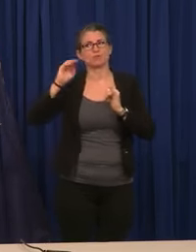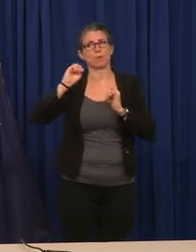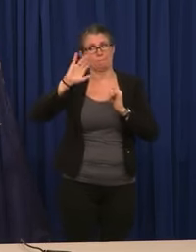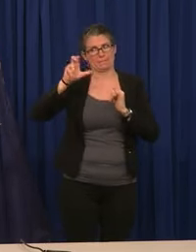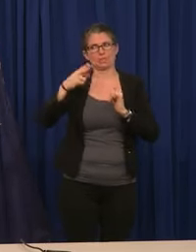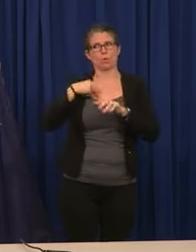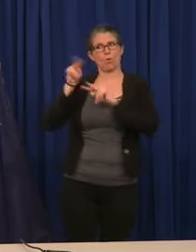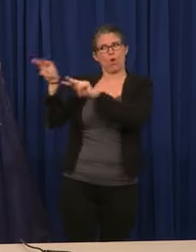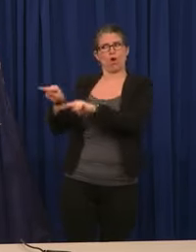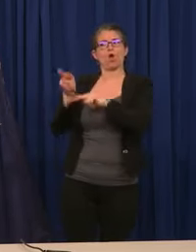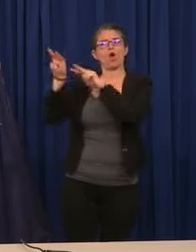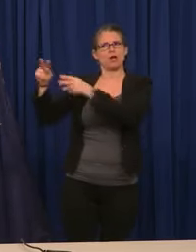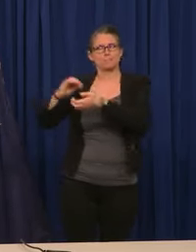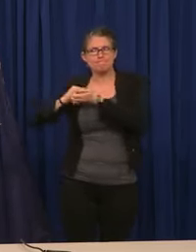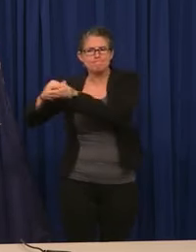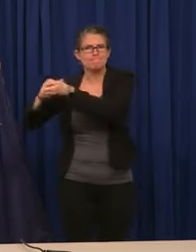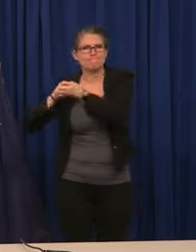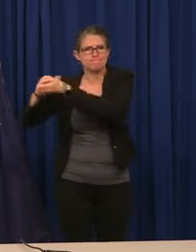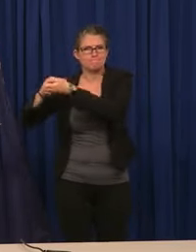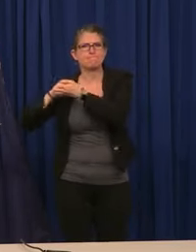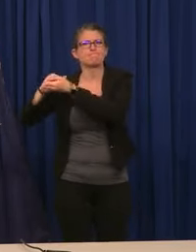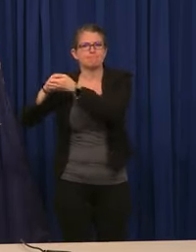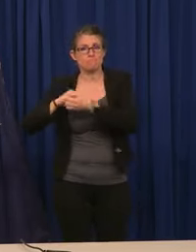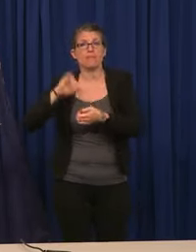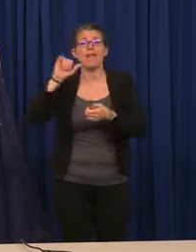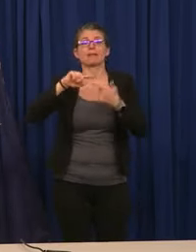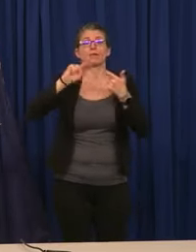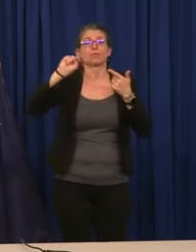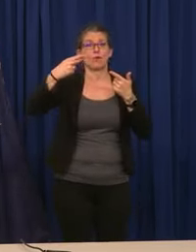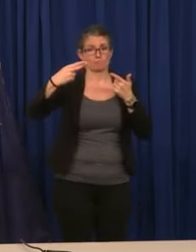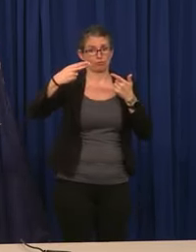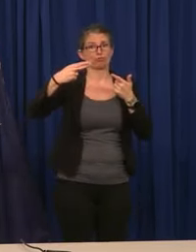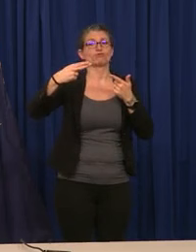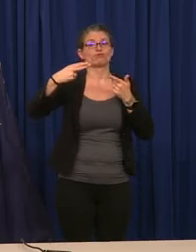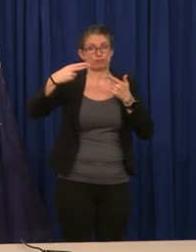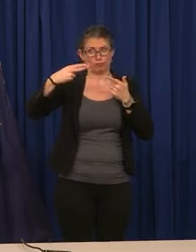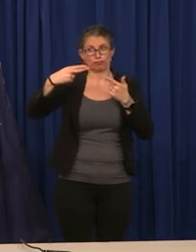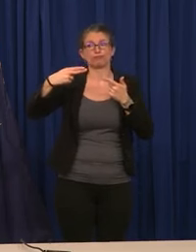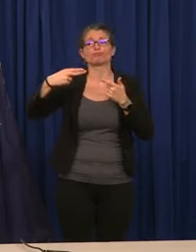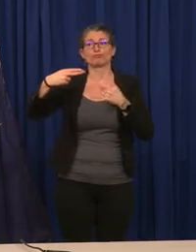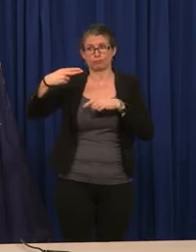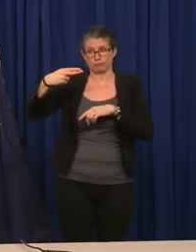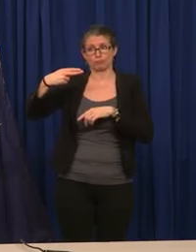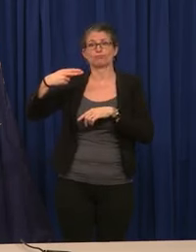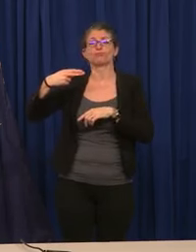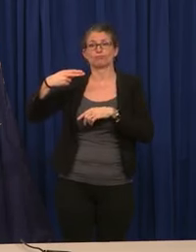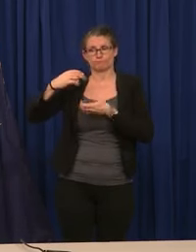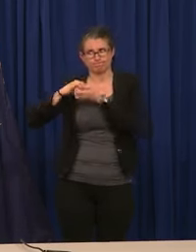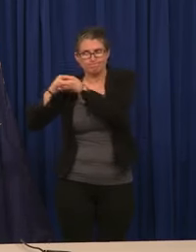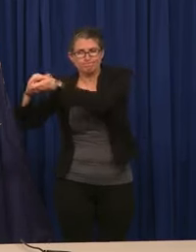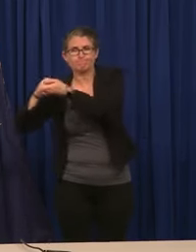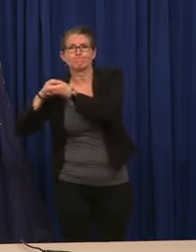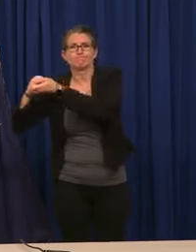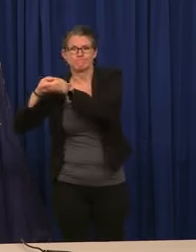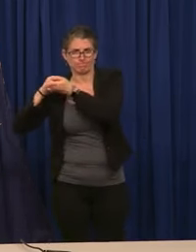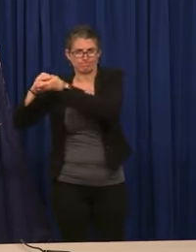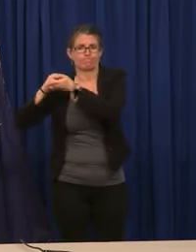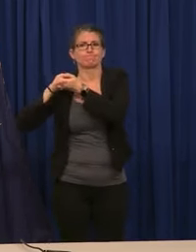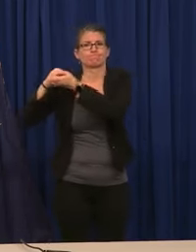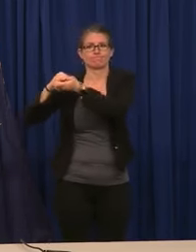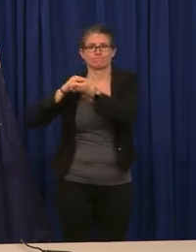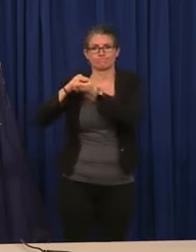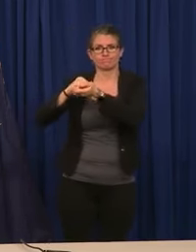We look to some states to see where we are right now and benchmark ourselves against the here and now. We